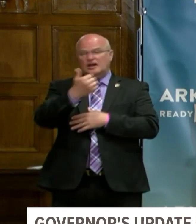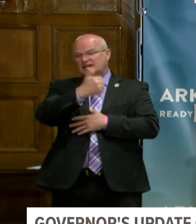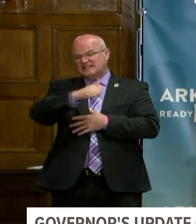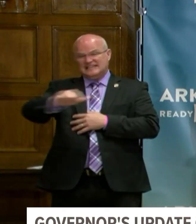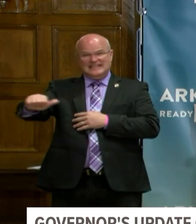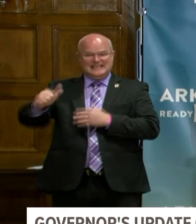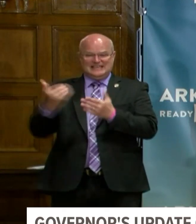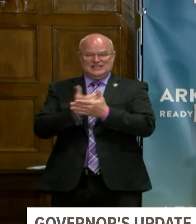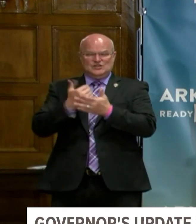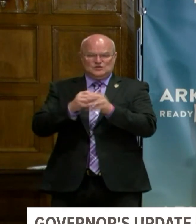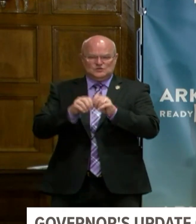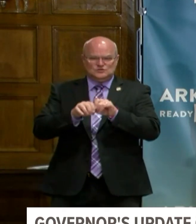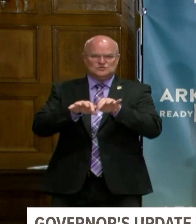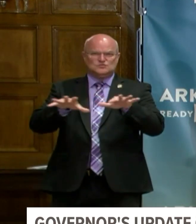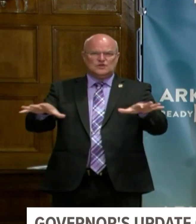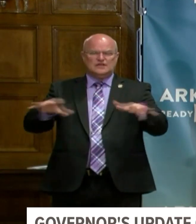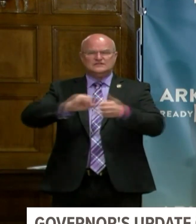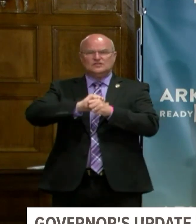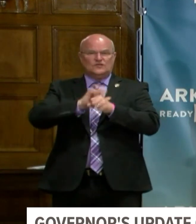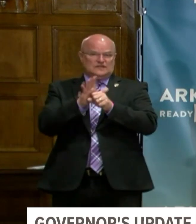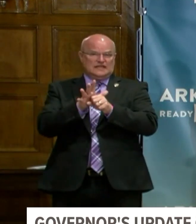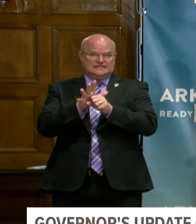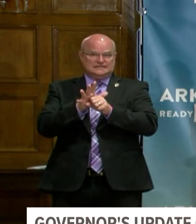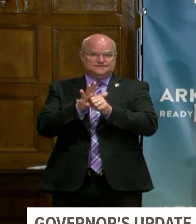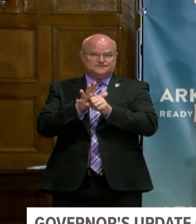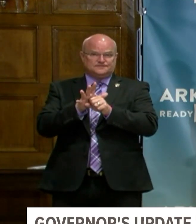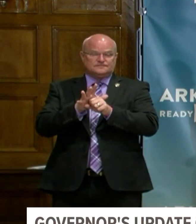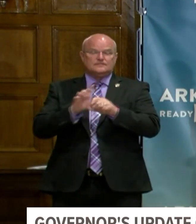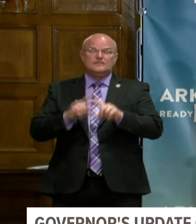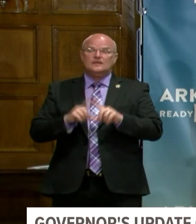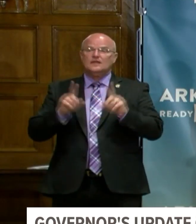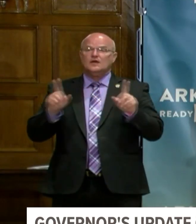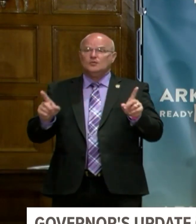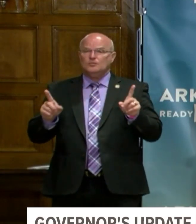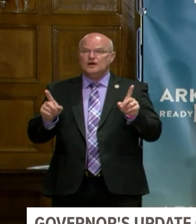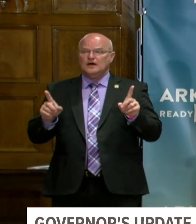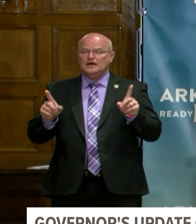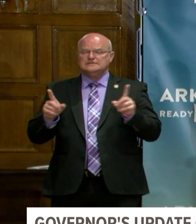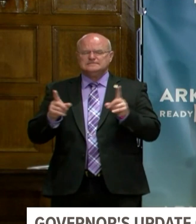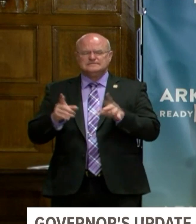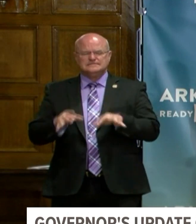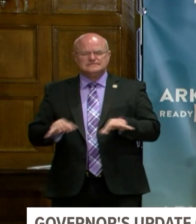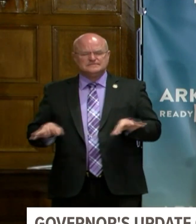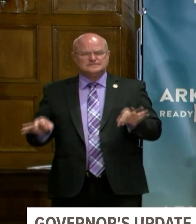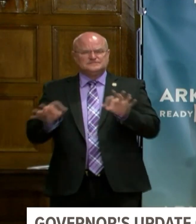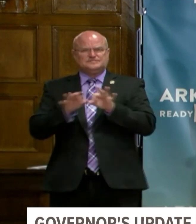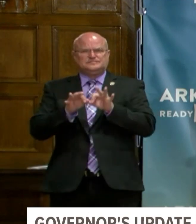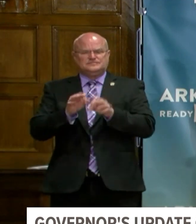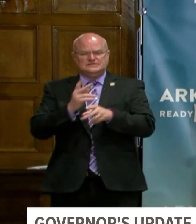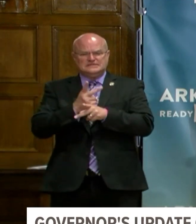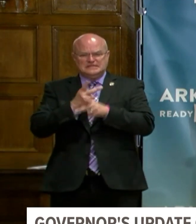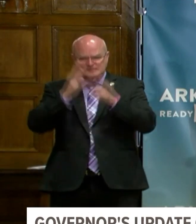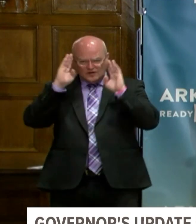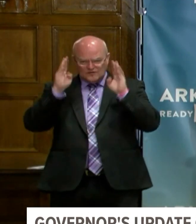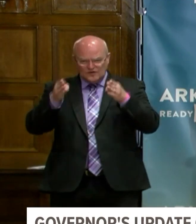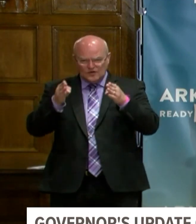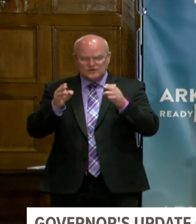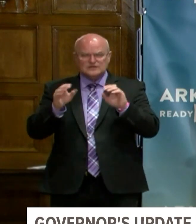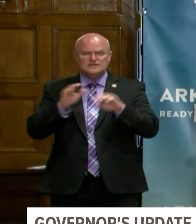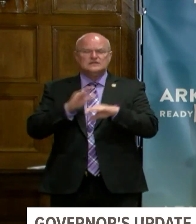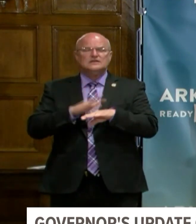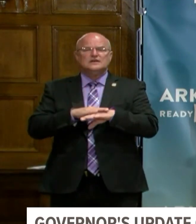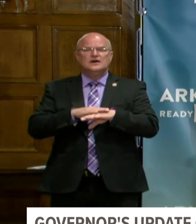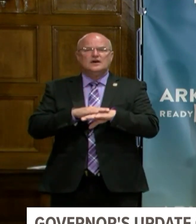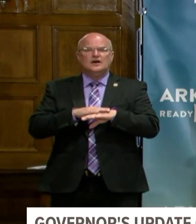any new spreads of COVID-19. But it's so critical that we keep our focus also on being able